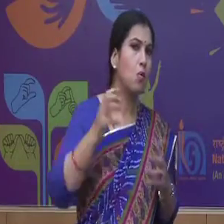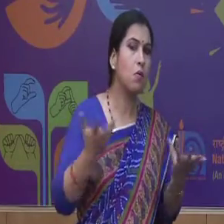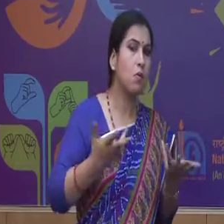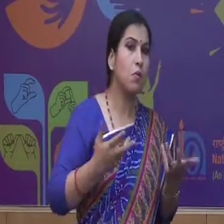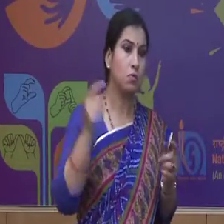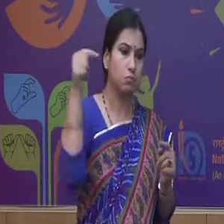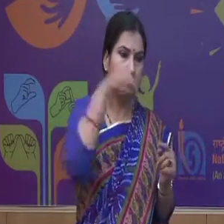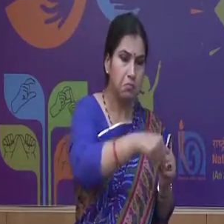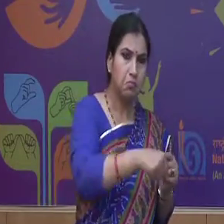when they came to India.